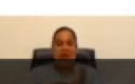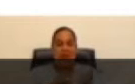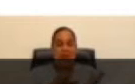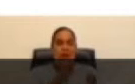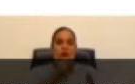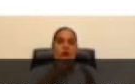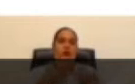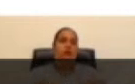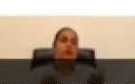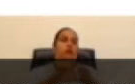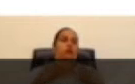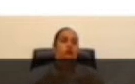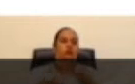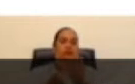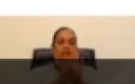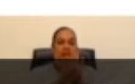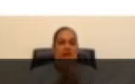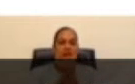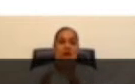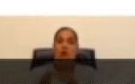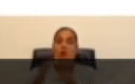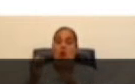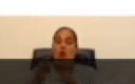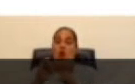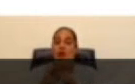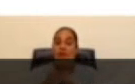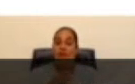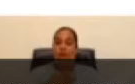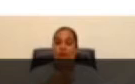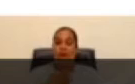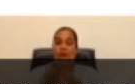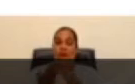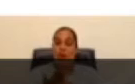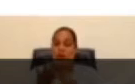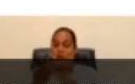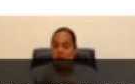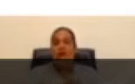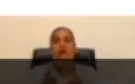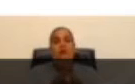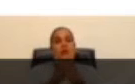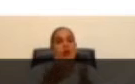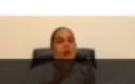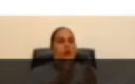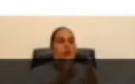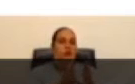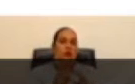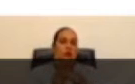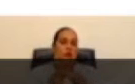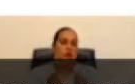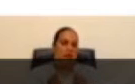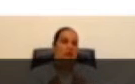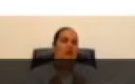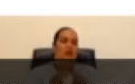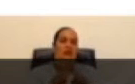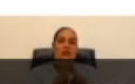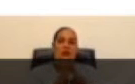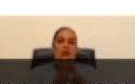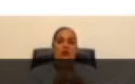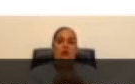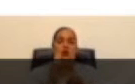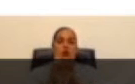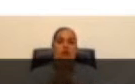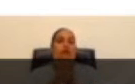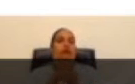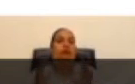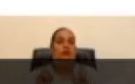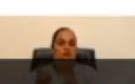for identifying our most infectious cases and for being able to respond really quickly, particularly in outbreak situations.